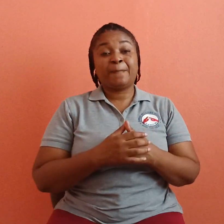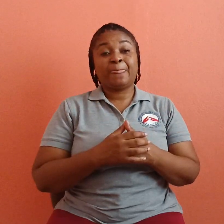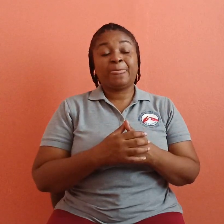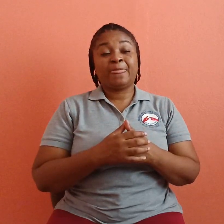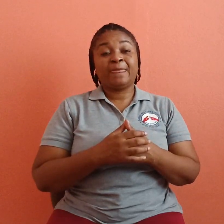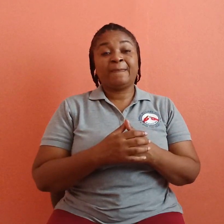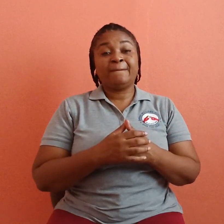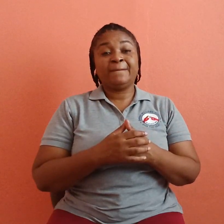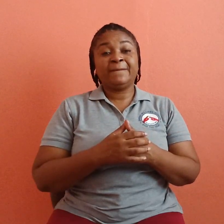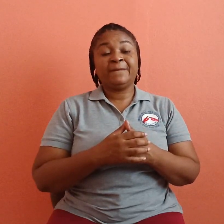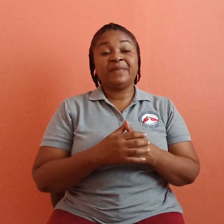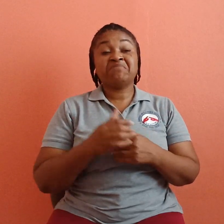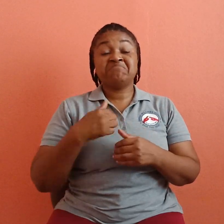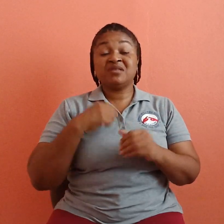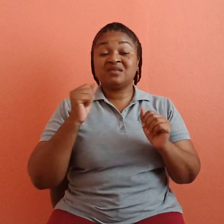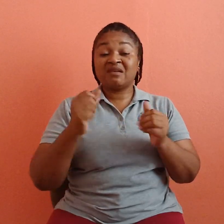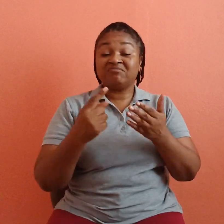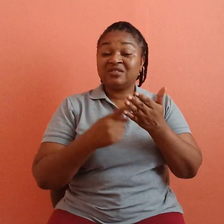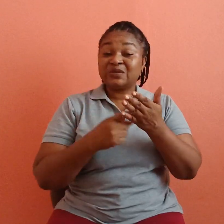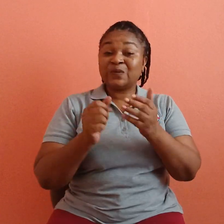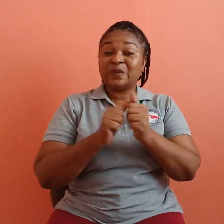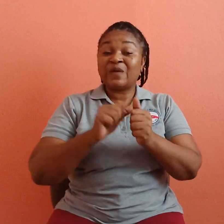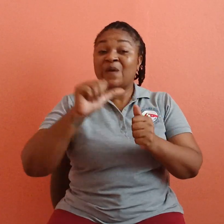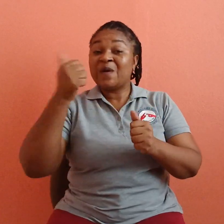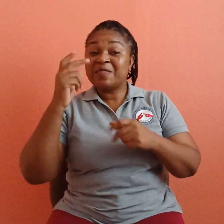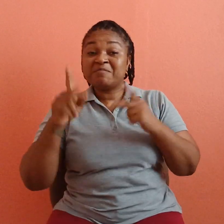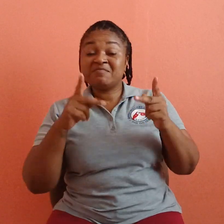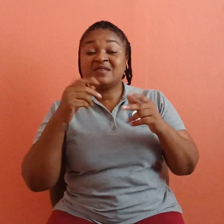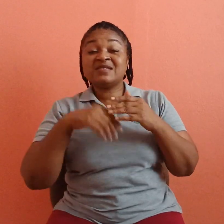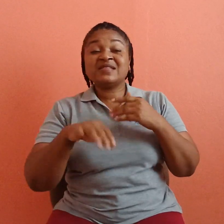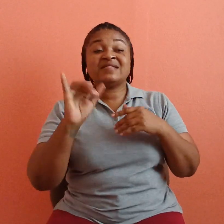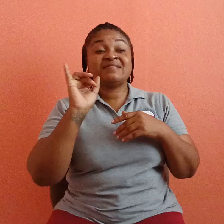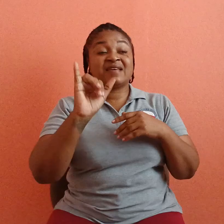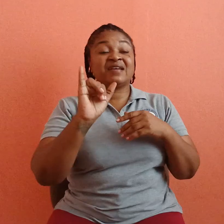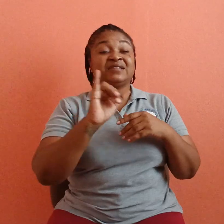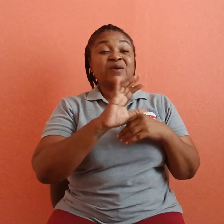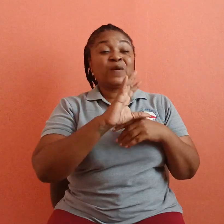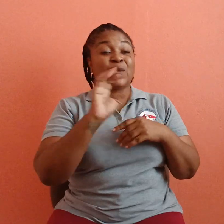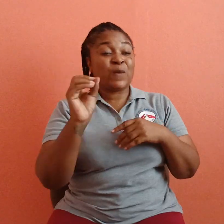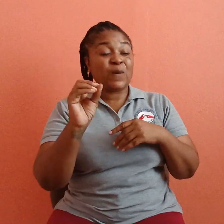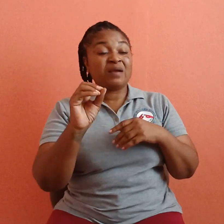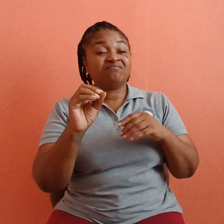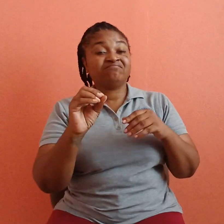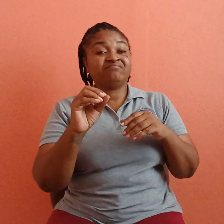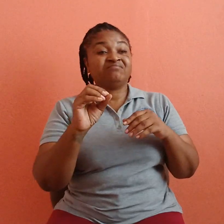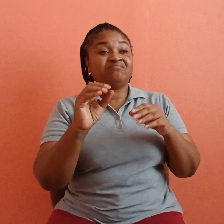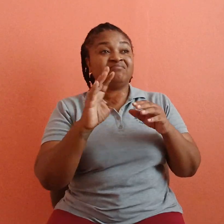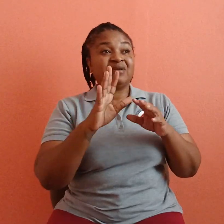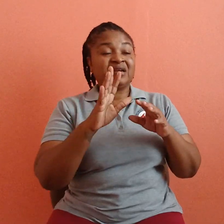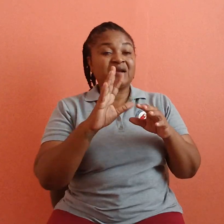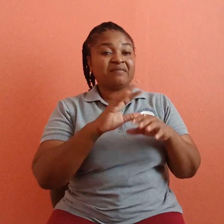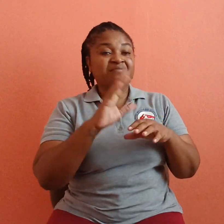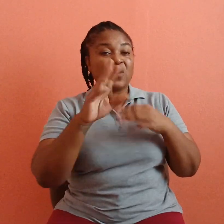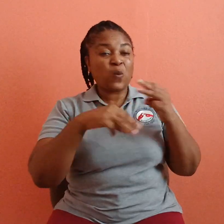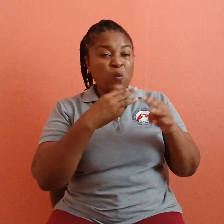the industry, in other companies that are competing against us or who are